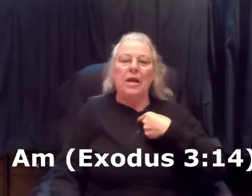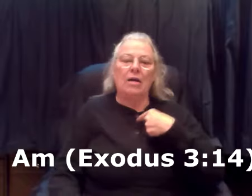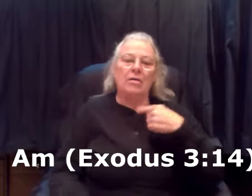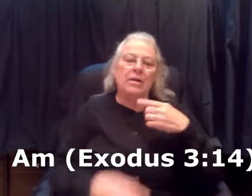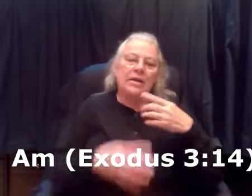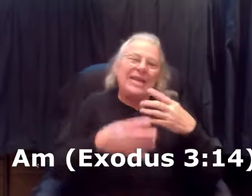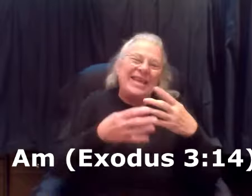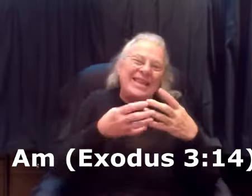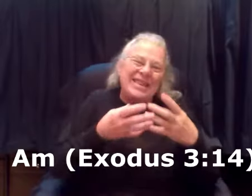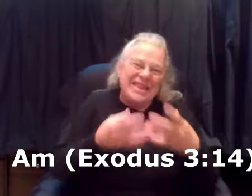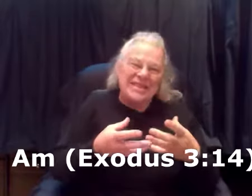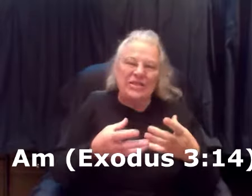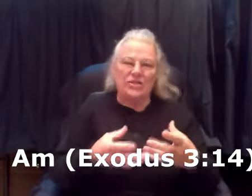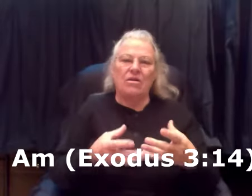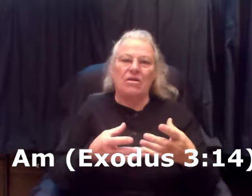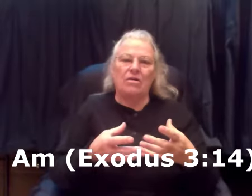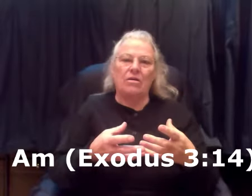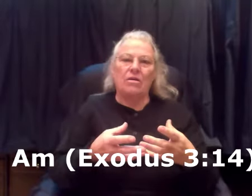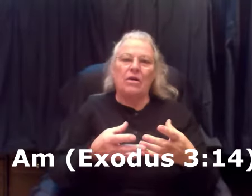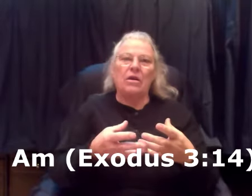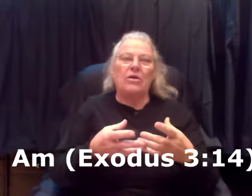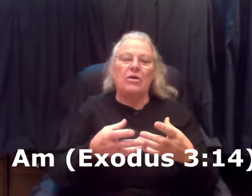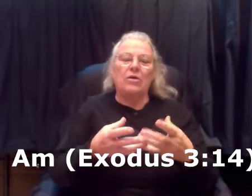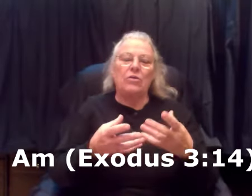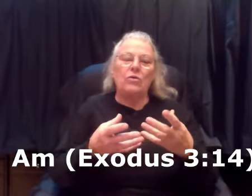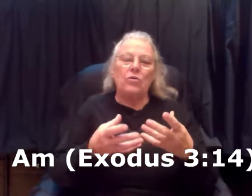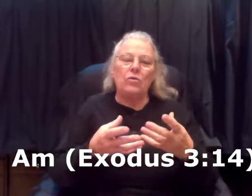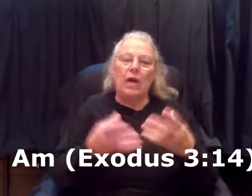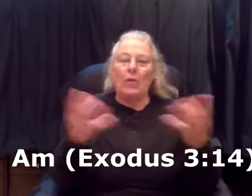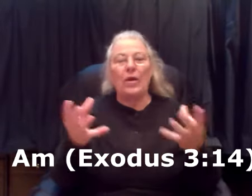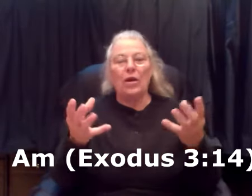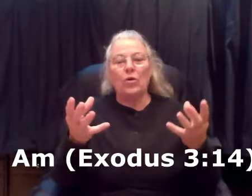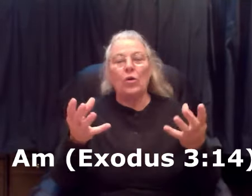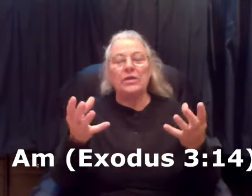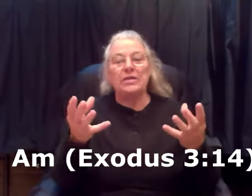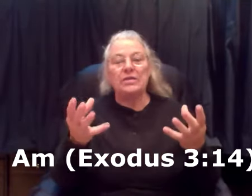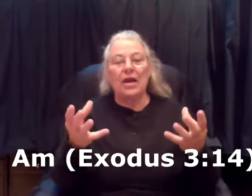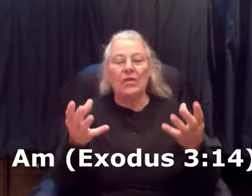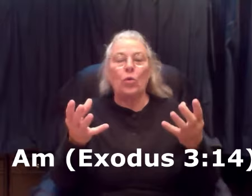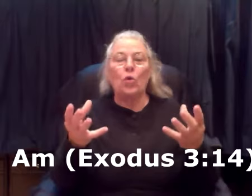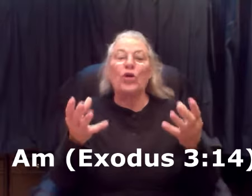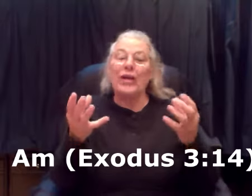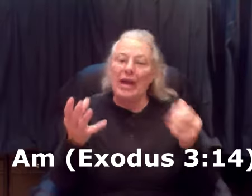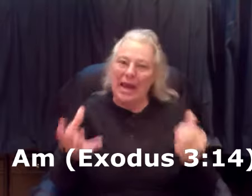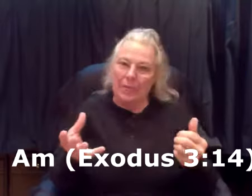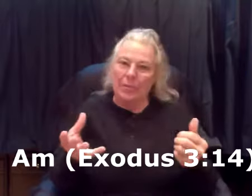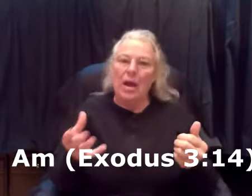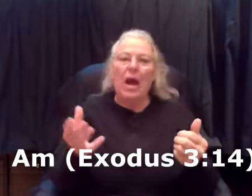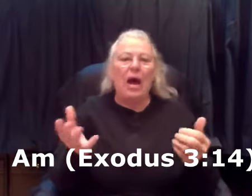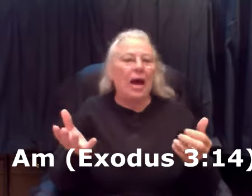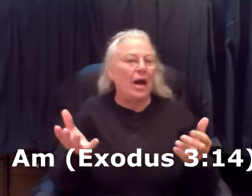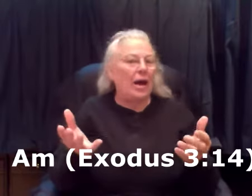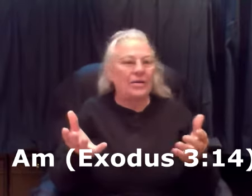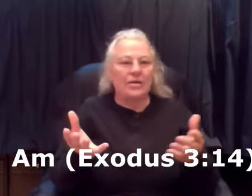Now, in this song, we are going to sign the word am.